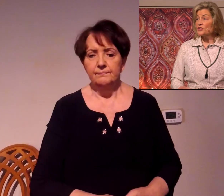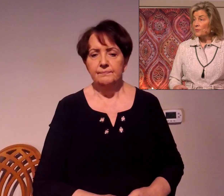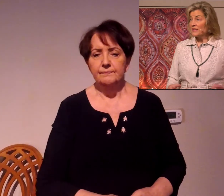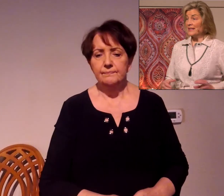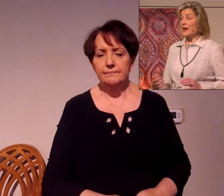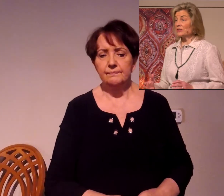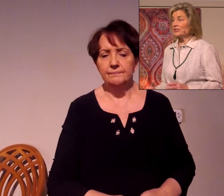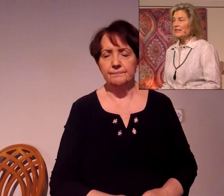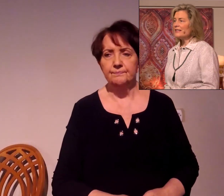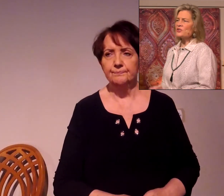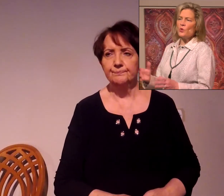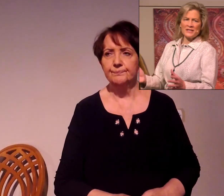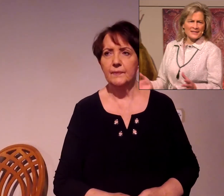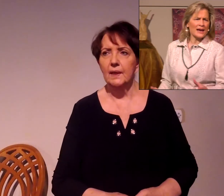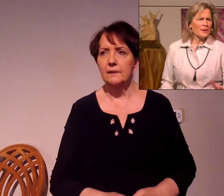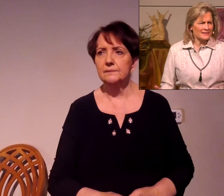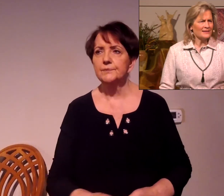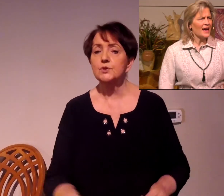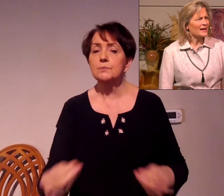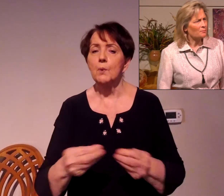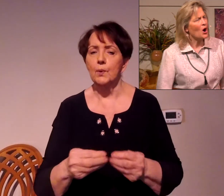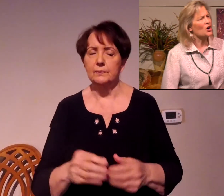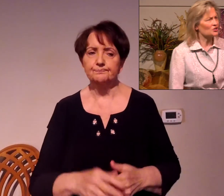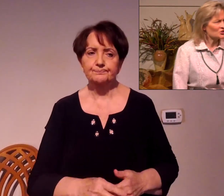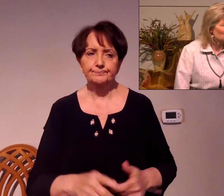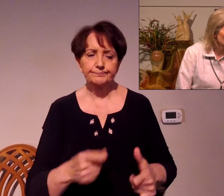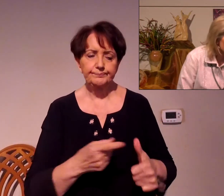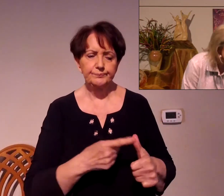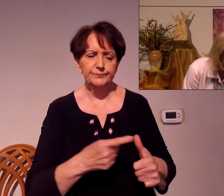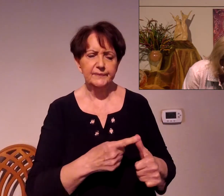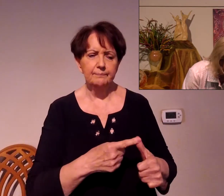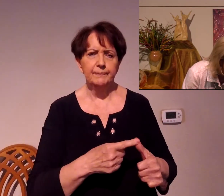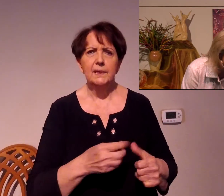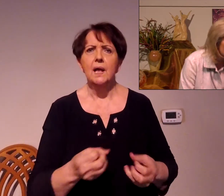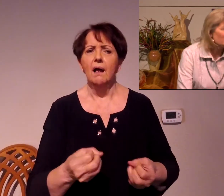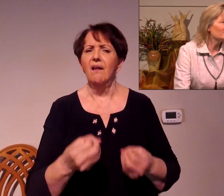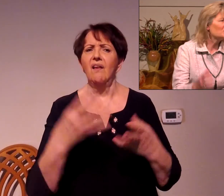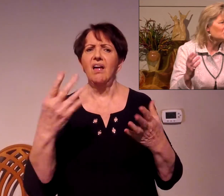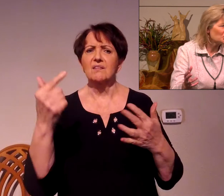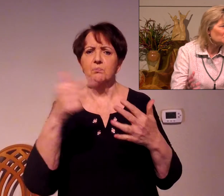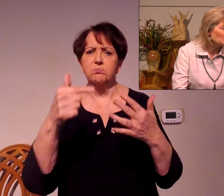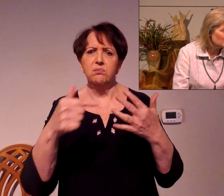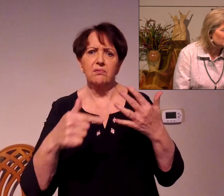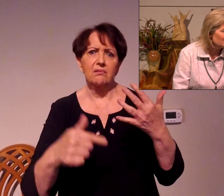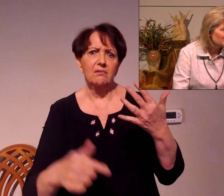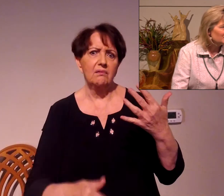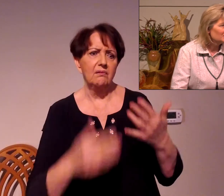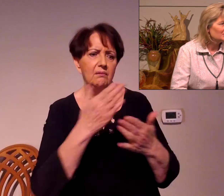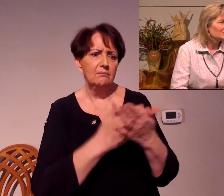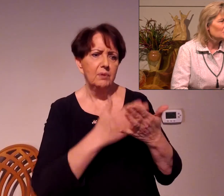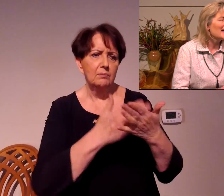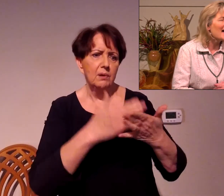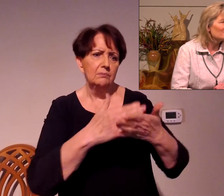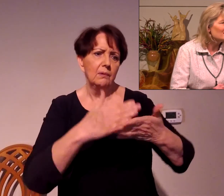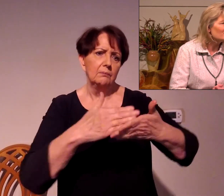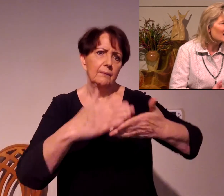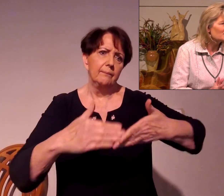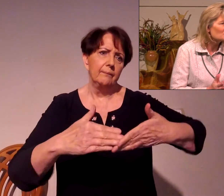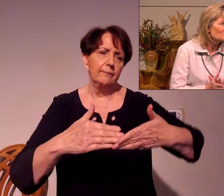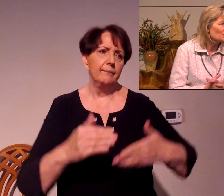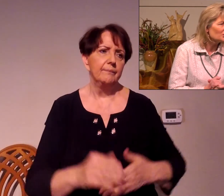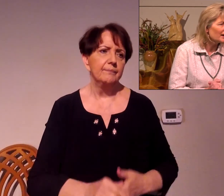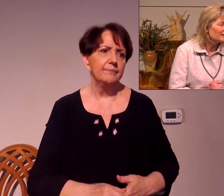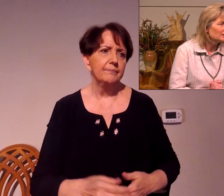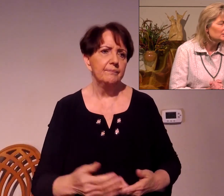So there's something else. This one step has a lot of parts to it. Have you noticed? I've already given you 2. We haven't even